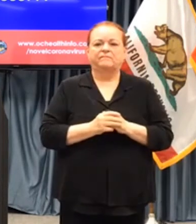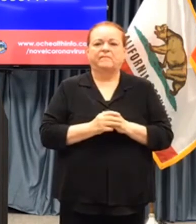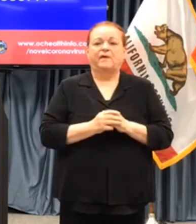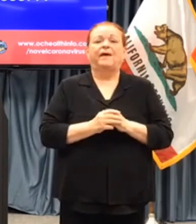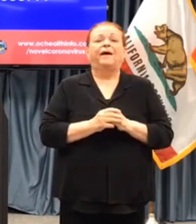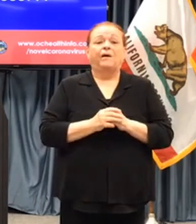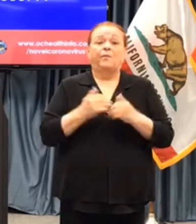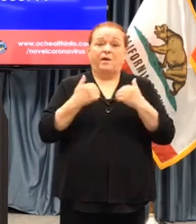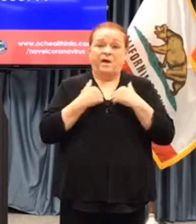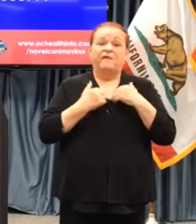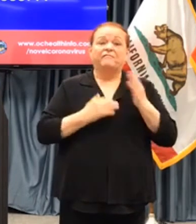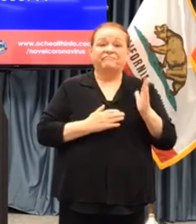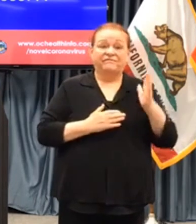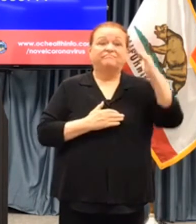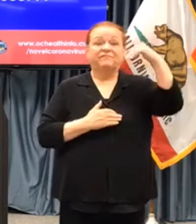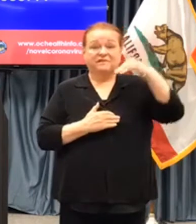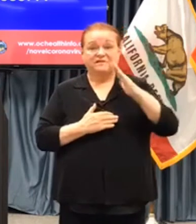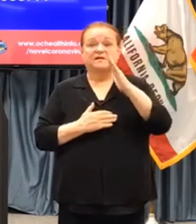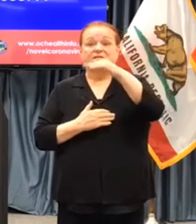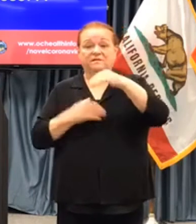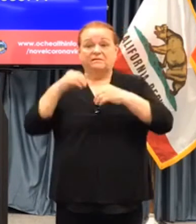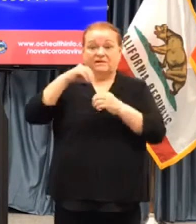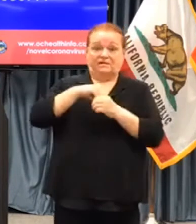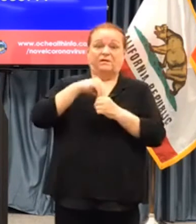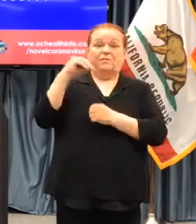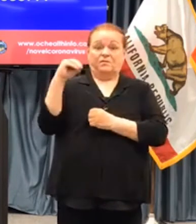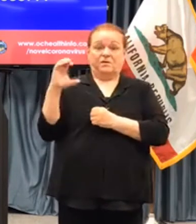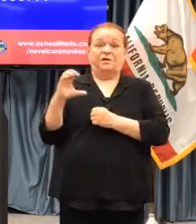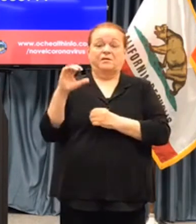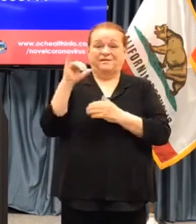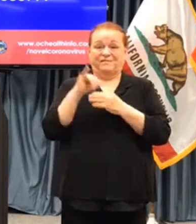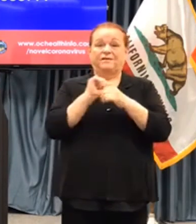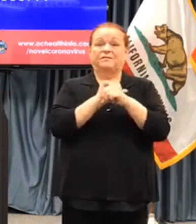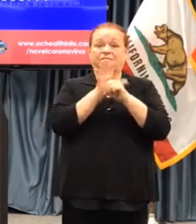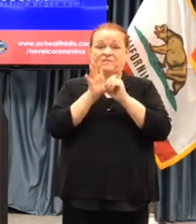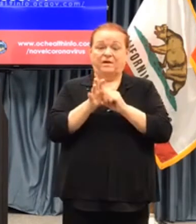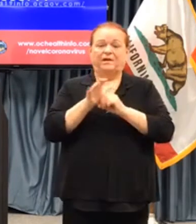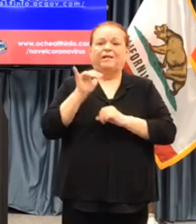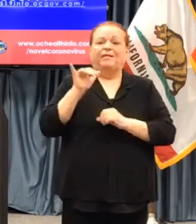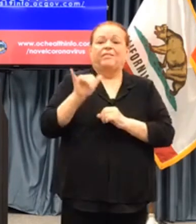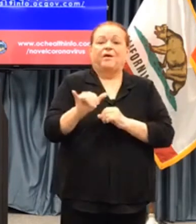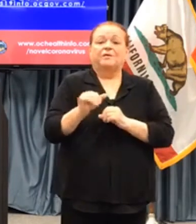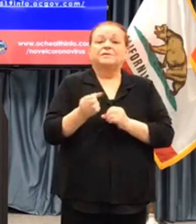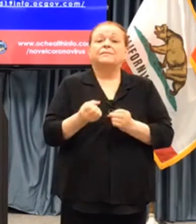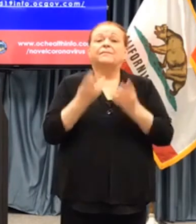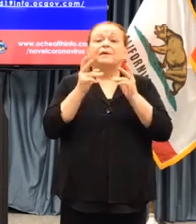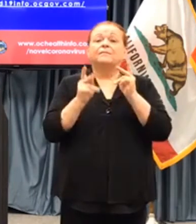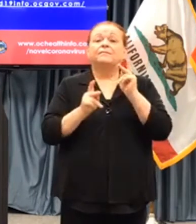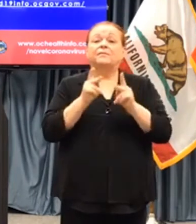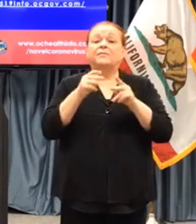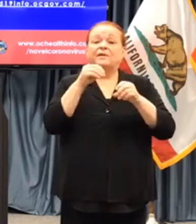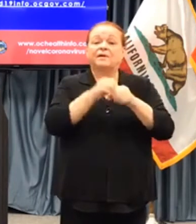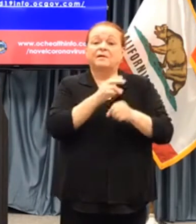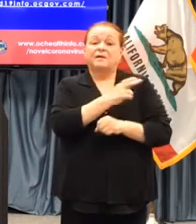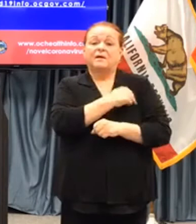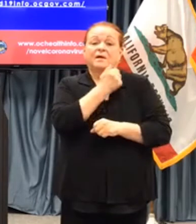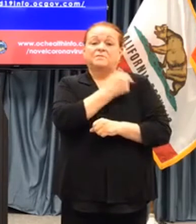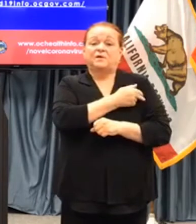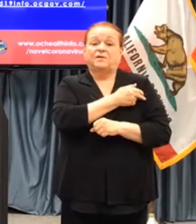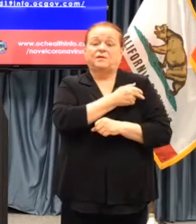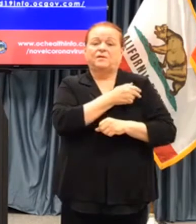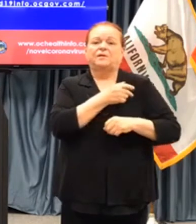of cases we have seen in Orange County, the number of those hospitalized with COVID-19